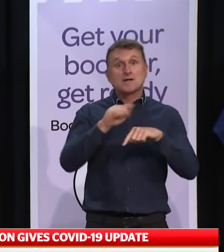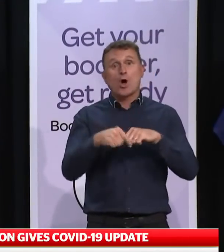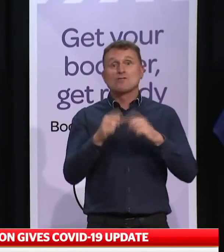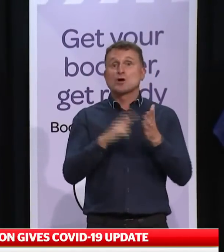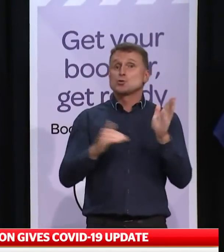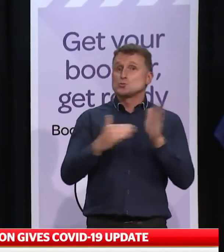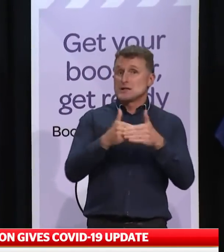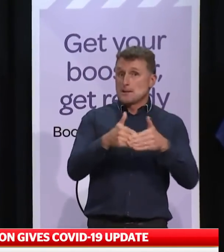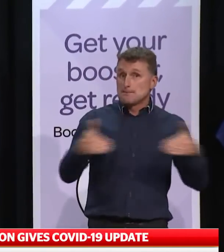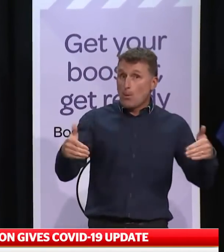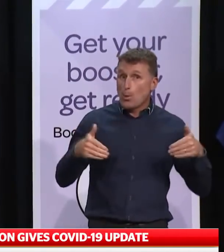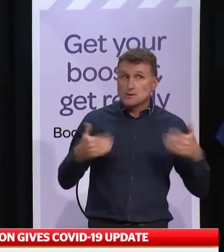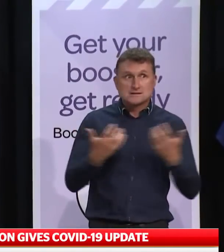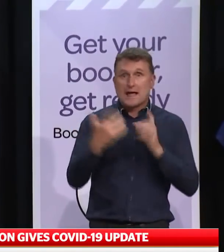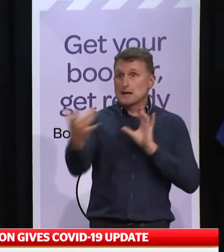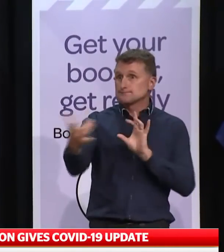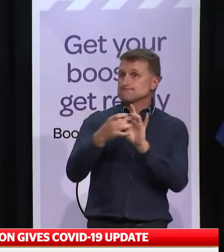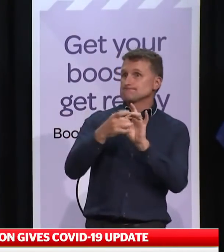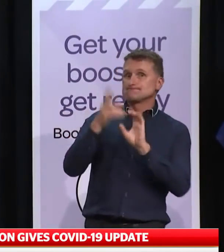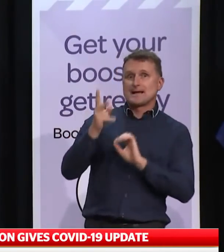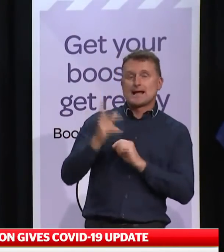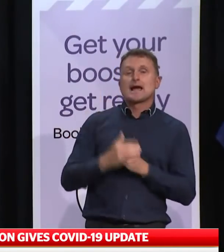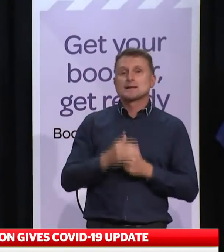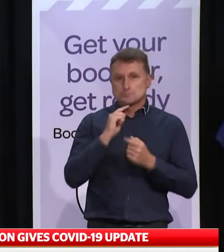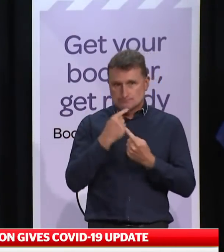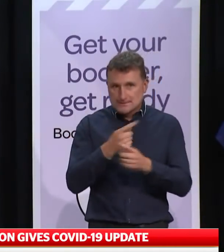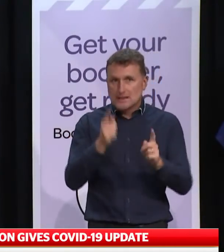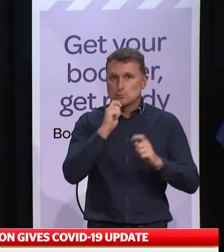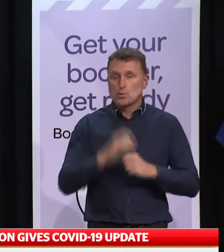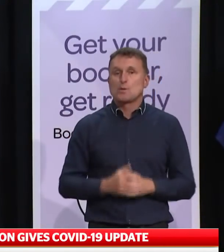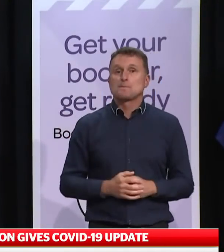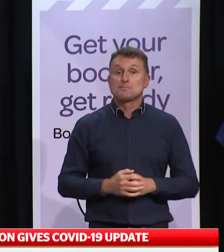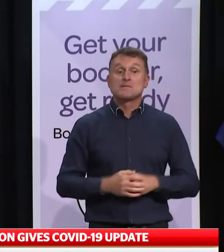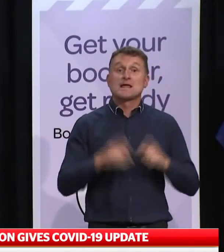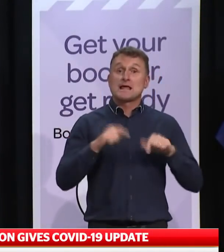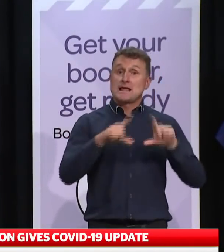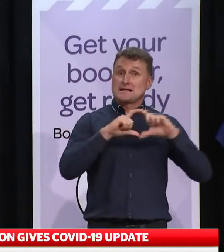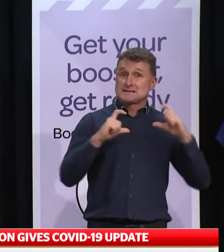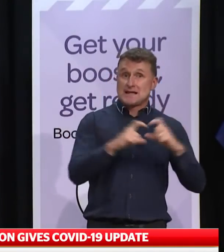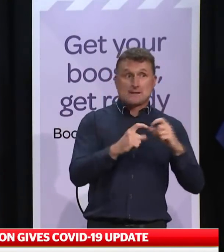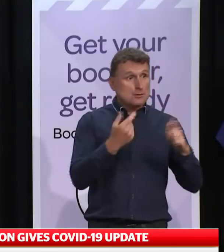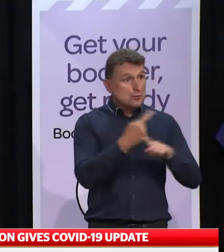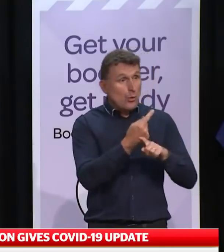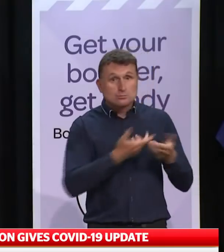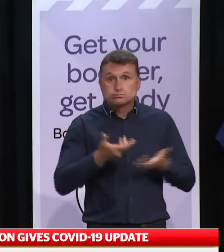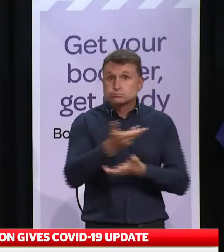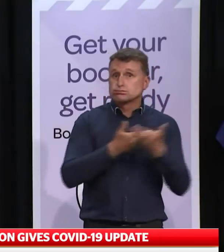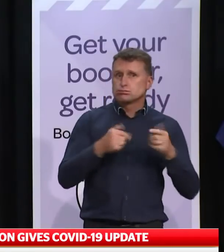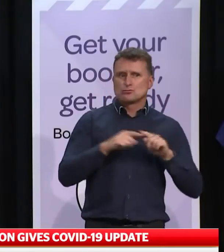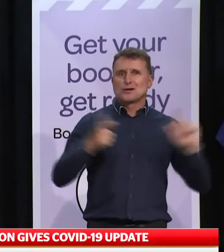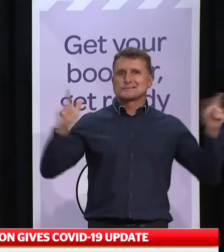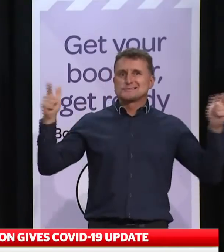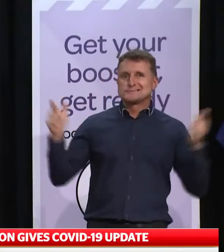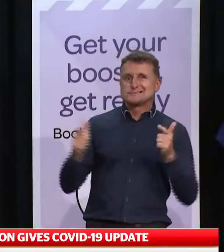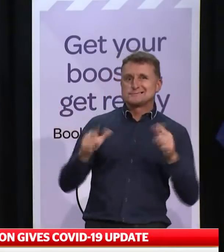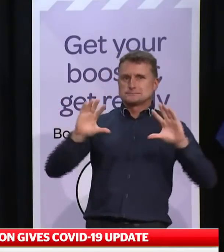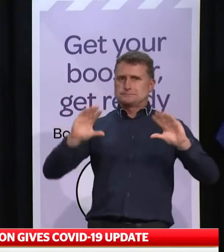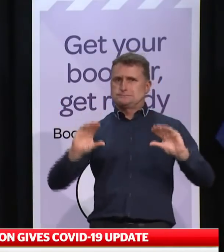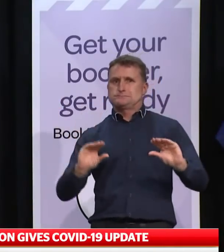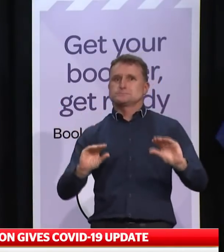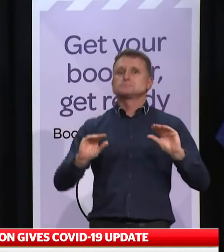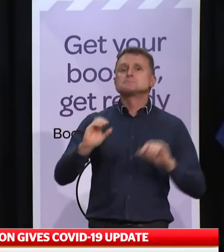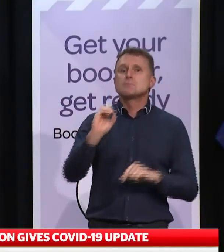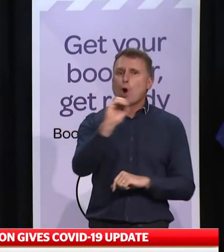world. Today, Cabinet met to discuss our ongoing response to slowing the spread of Omicron. While we remain in the